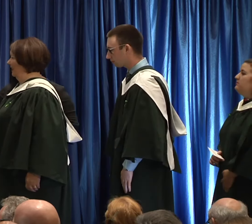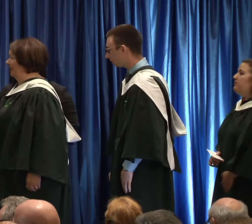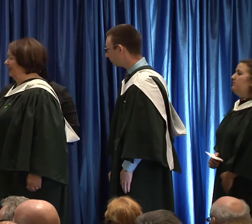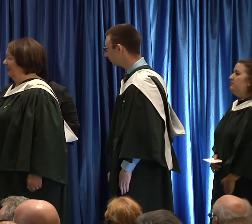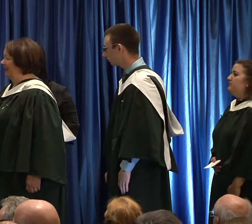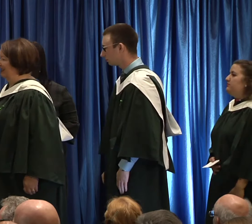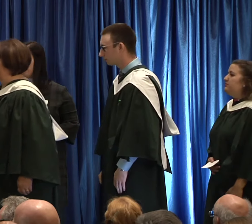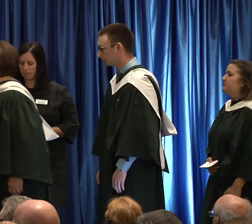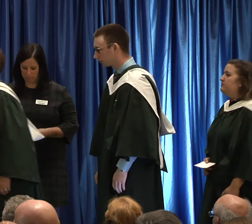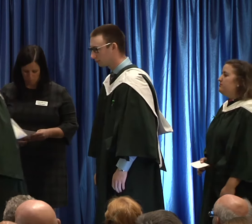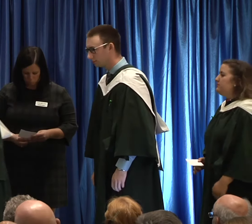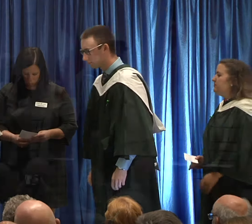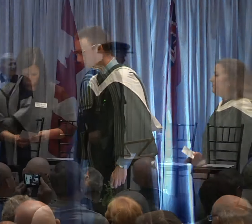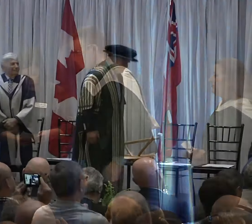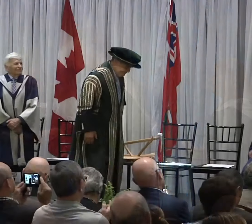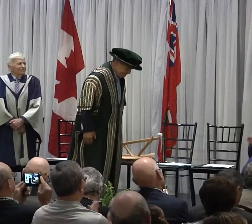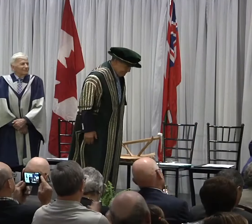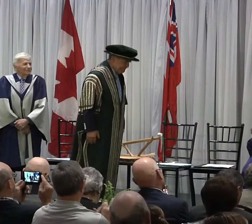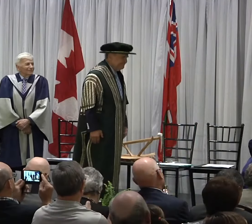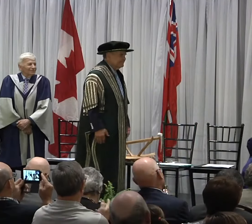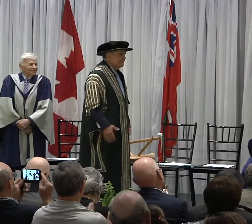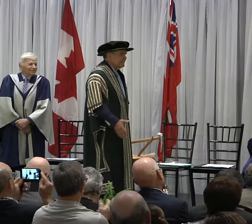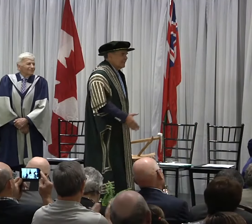Vivian Ellen Louise Parks.